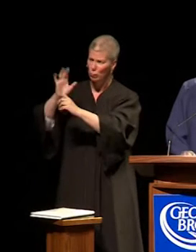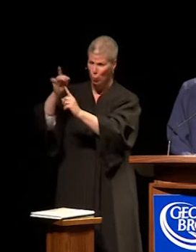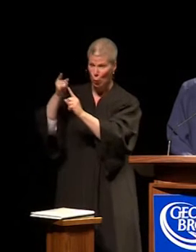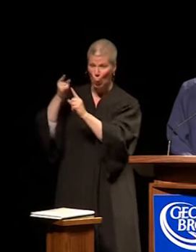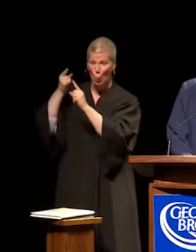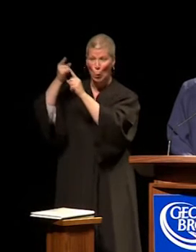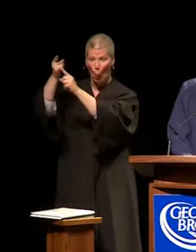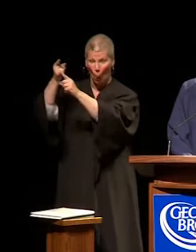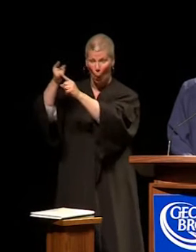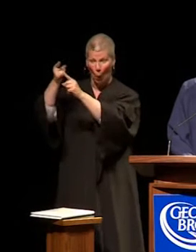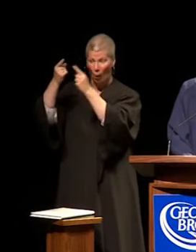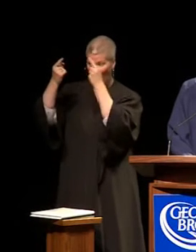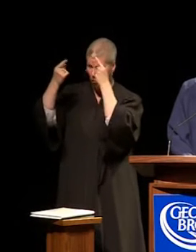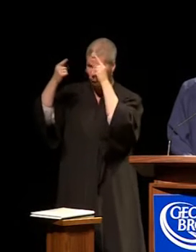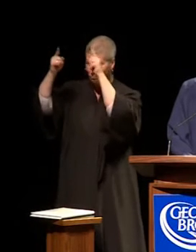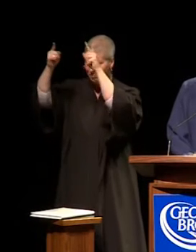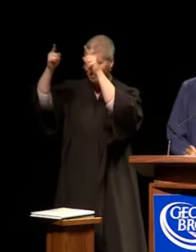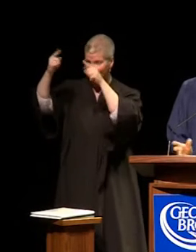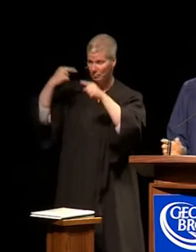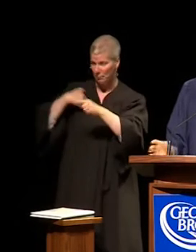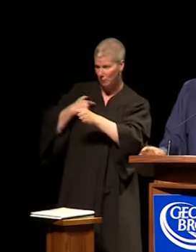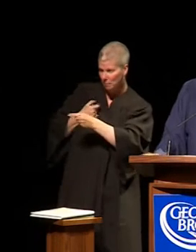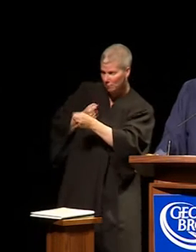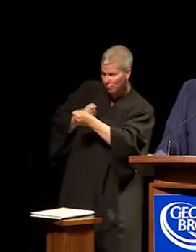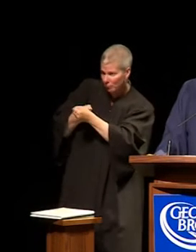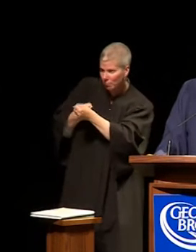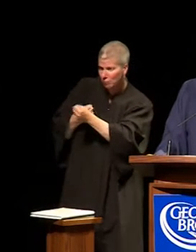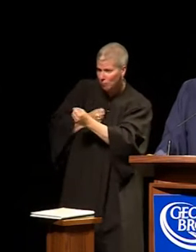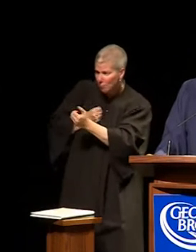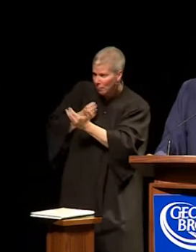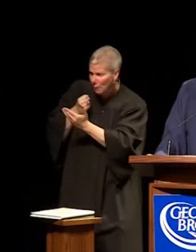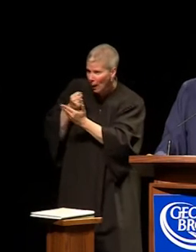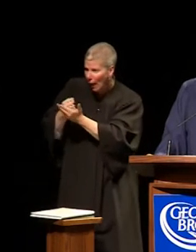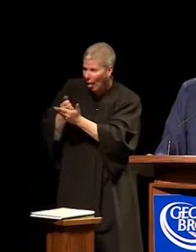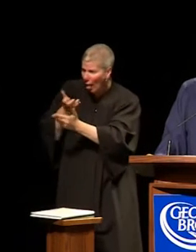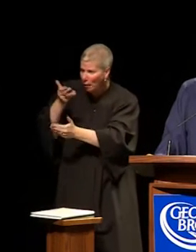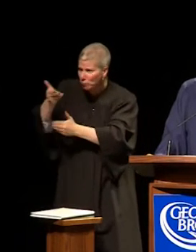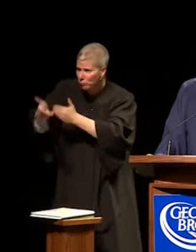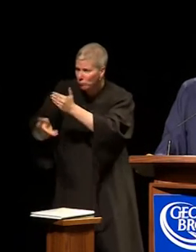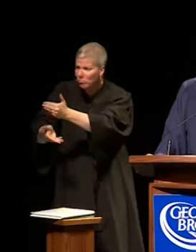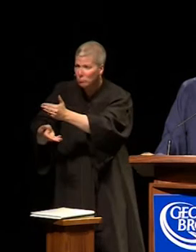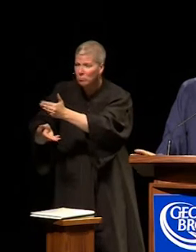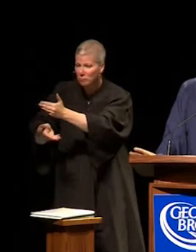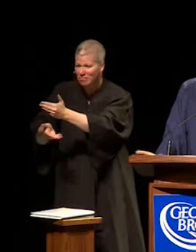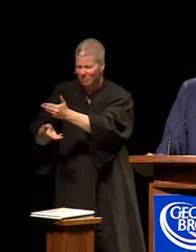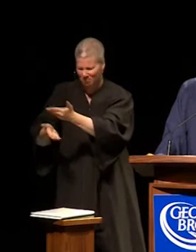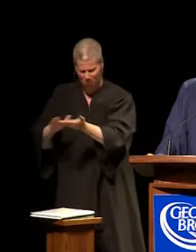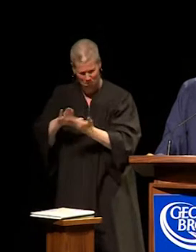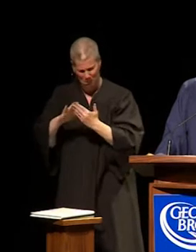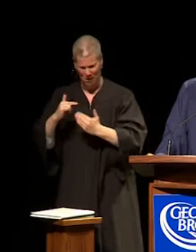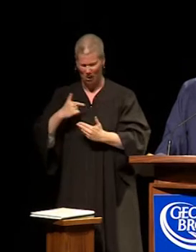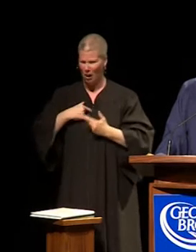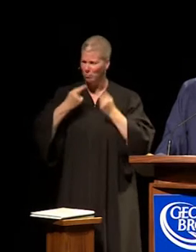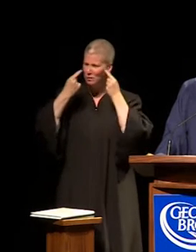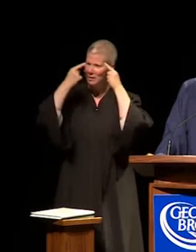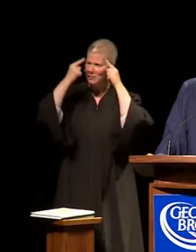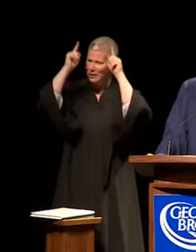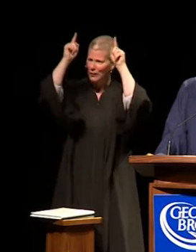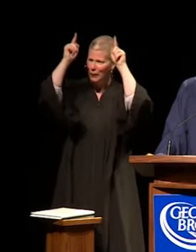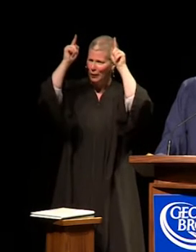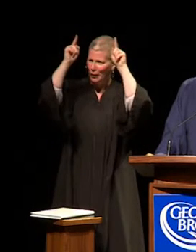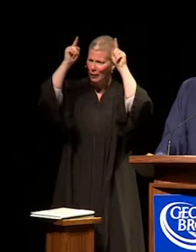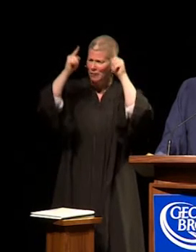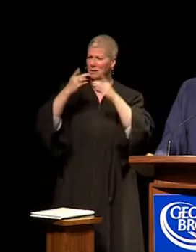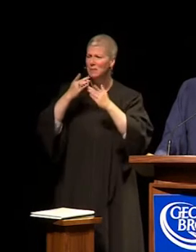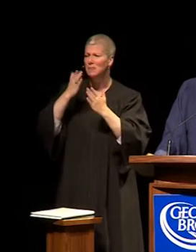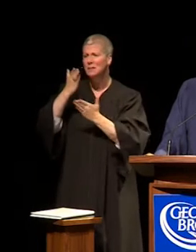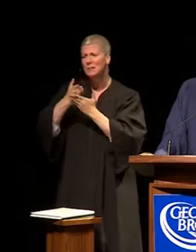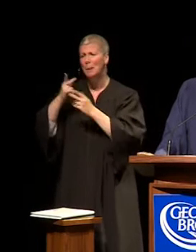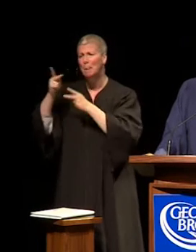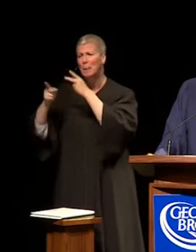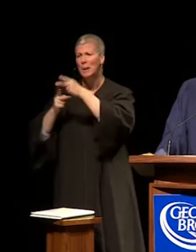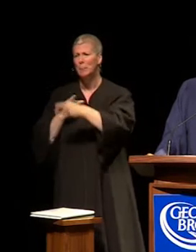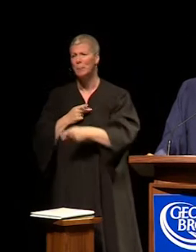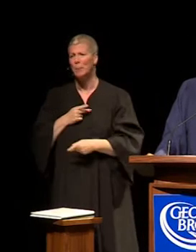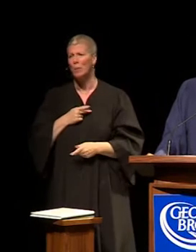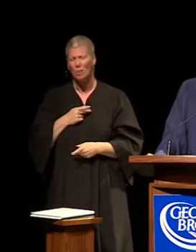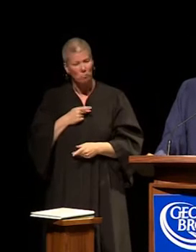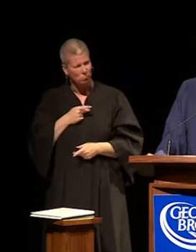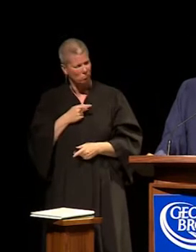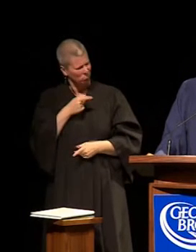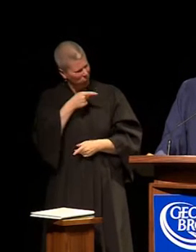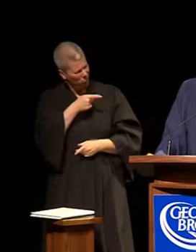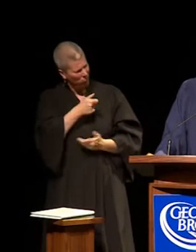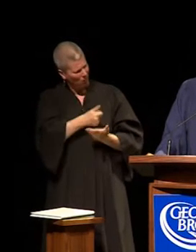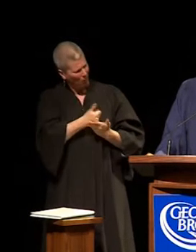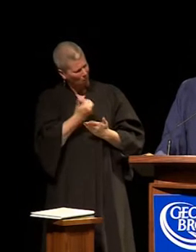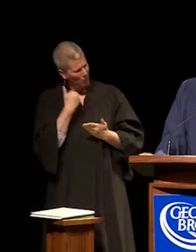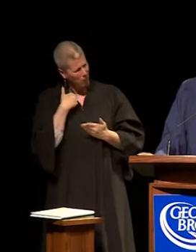yours. Some people may forget your kindness, but be kind anyway. I promise you that just when you need a